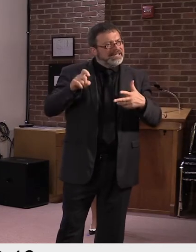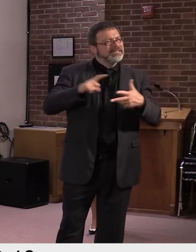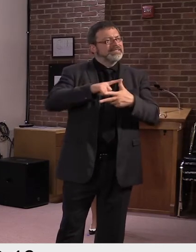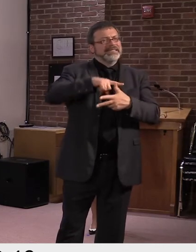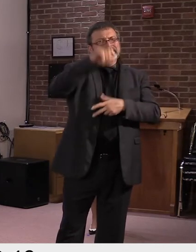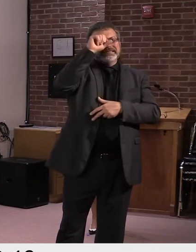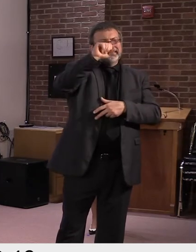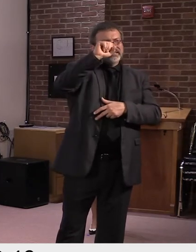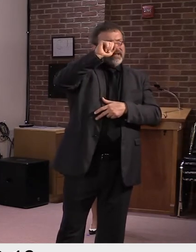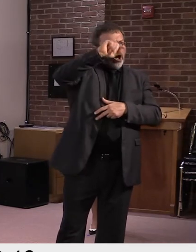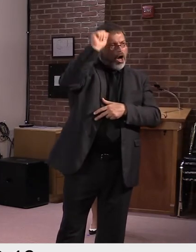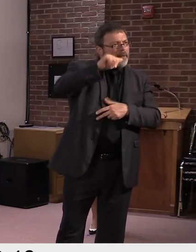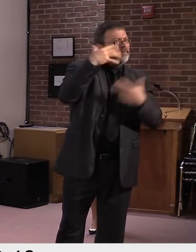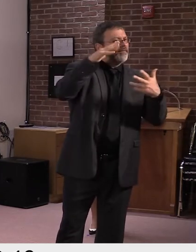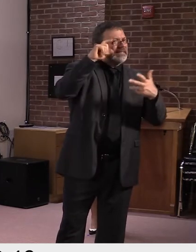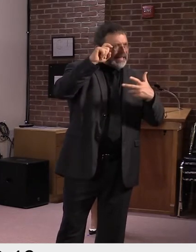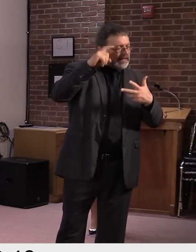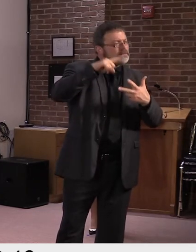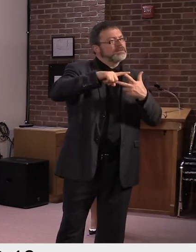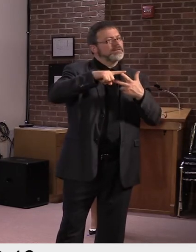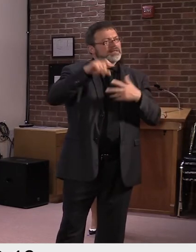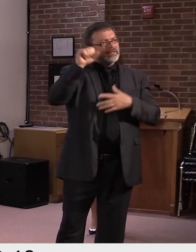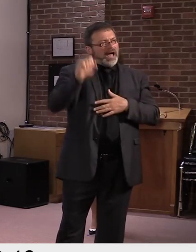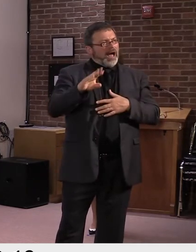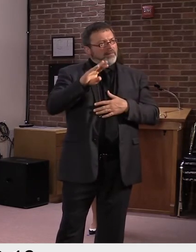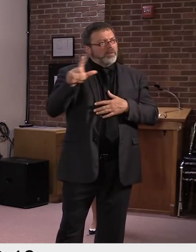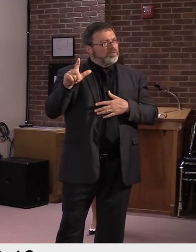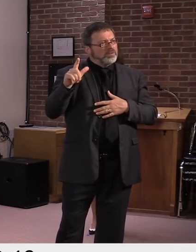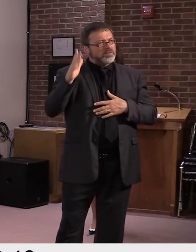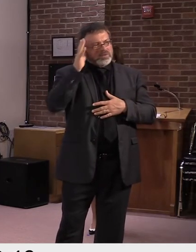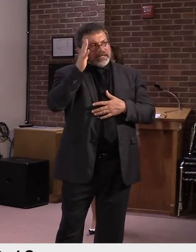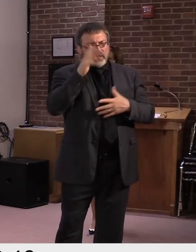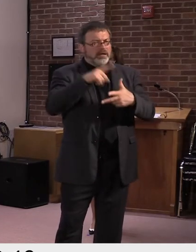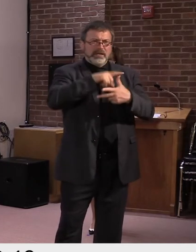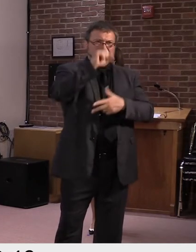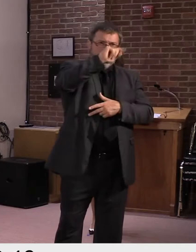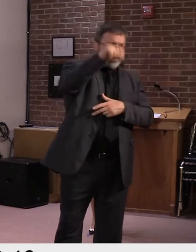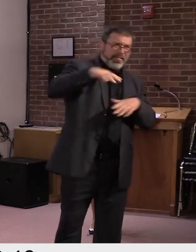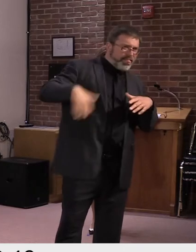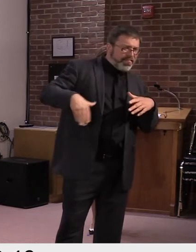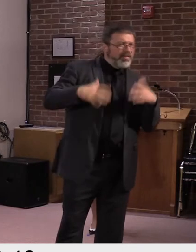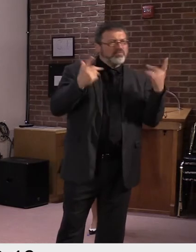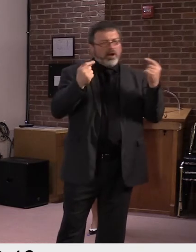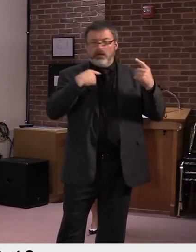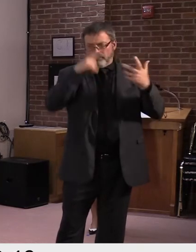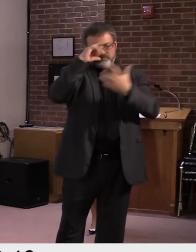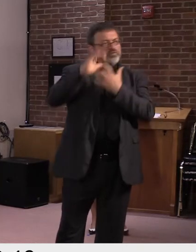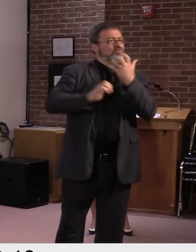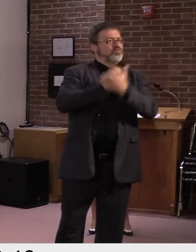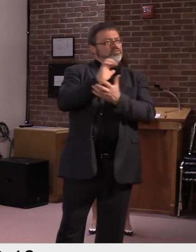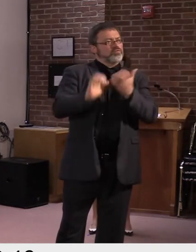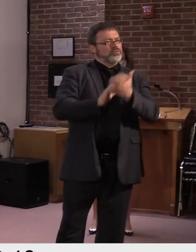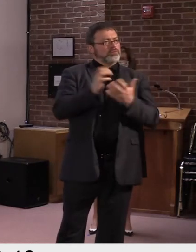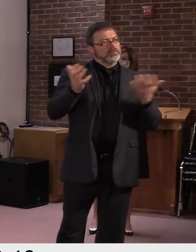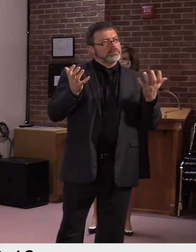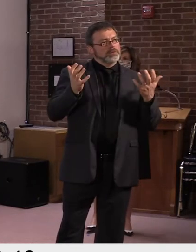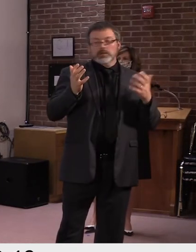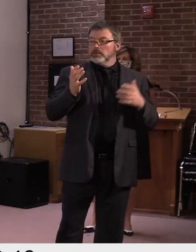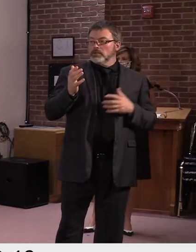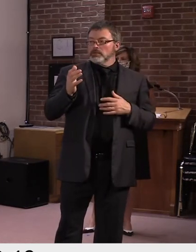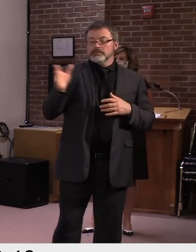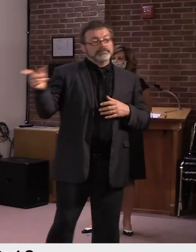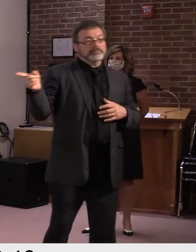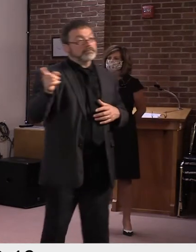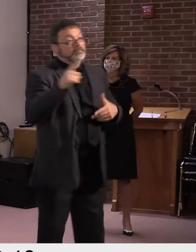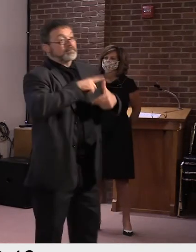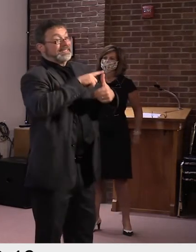We're determining that right now, because the person was quarantined in a single cell during that time period. We'll